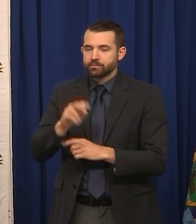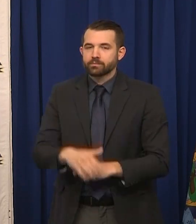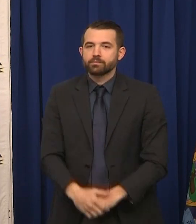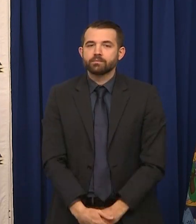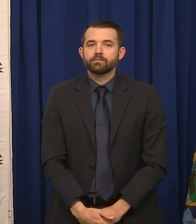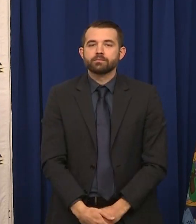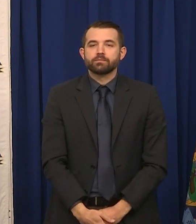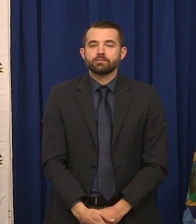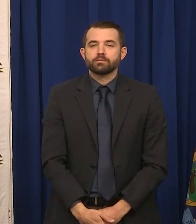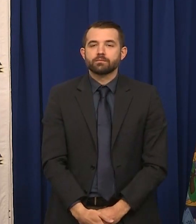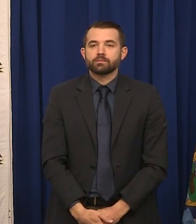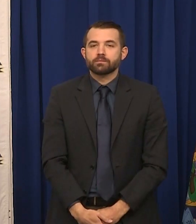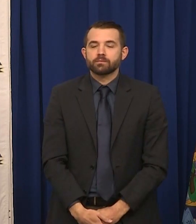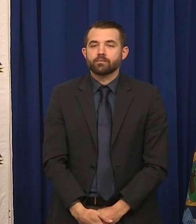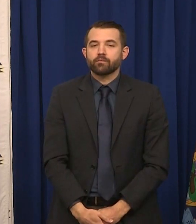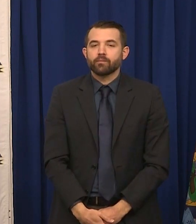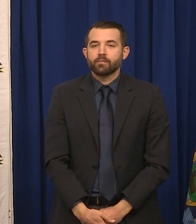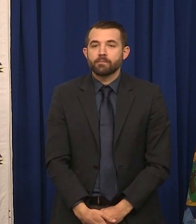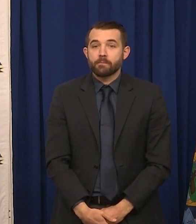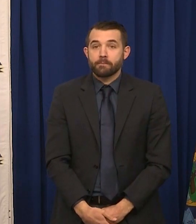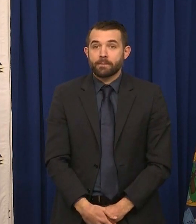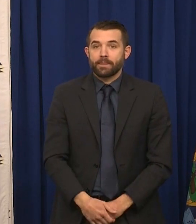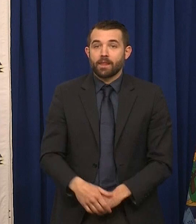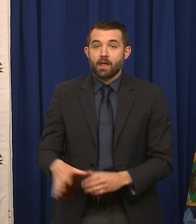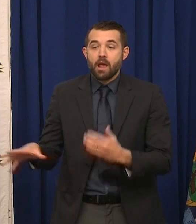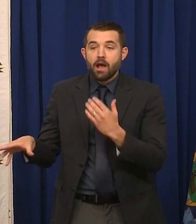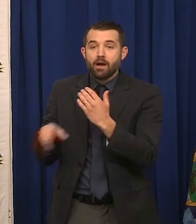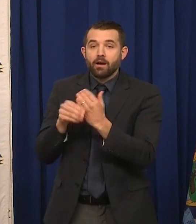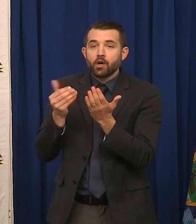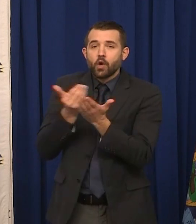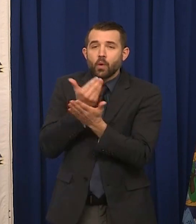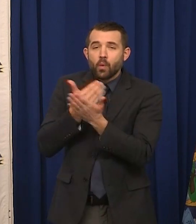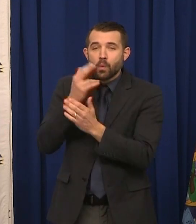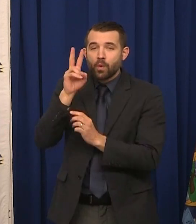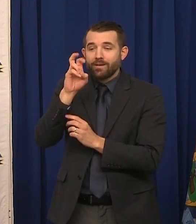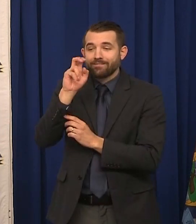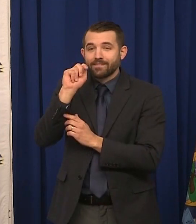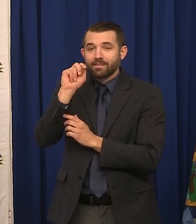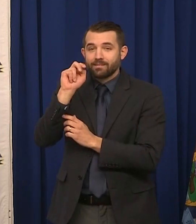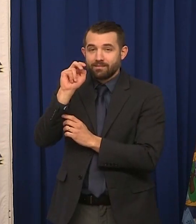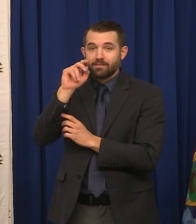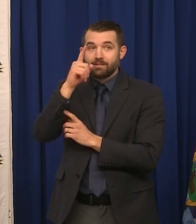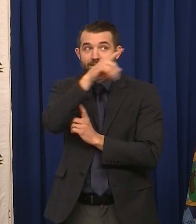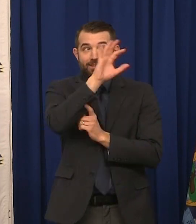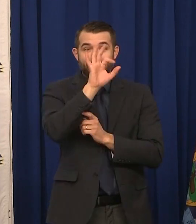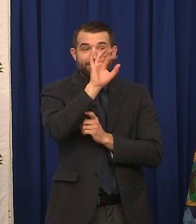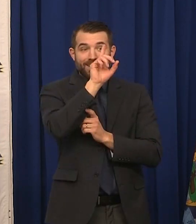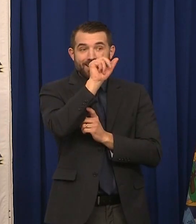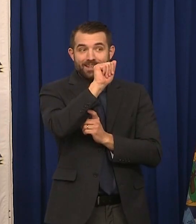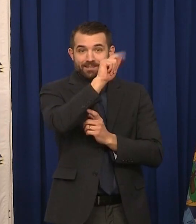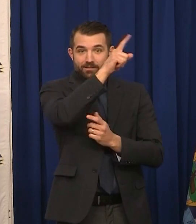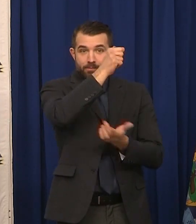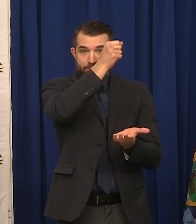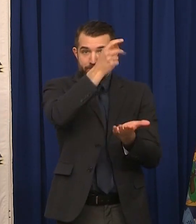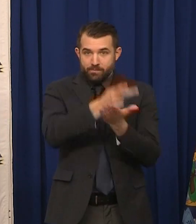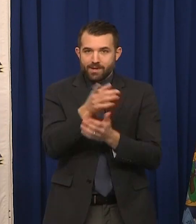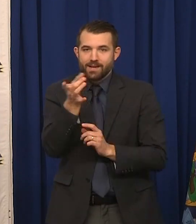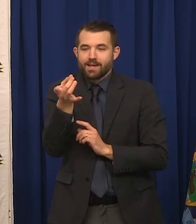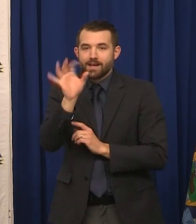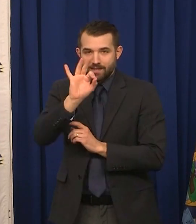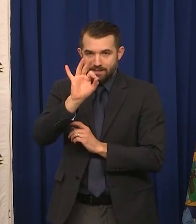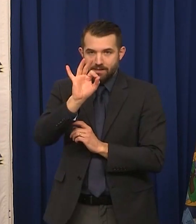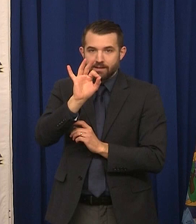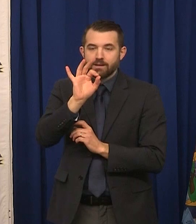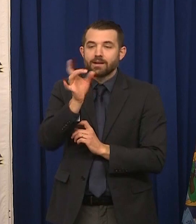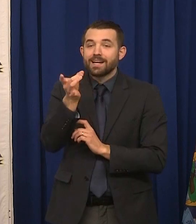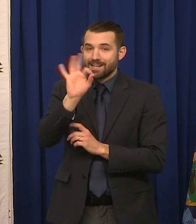these so-called alternative ventilators that the U.S. FDA has authorized states to utilize in times of